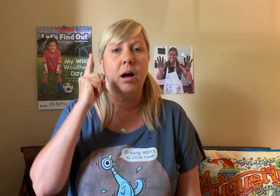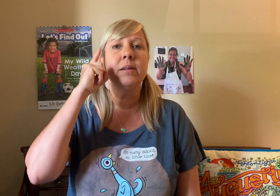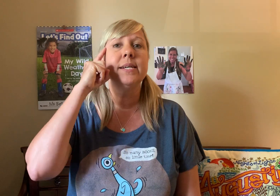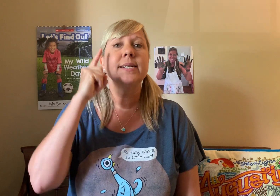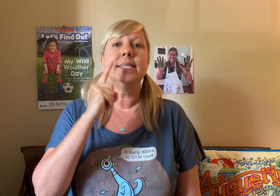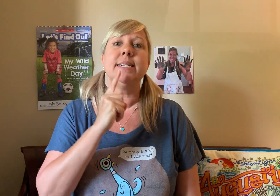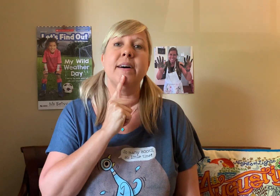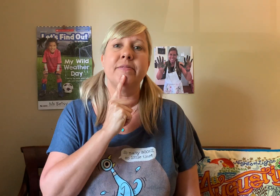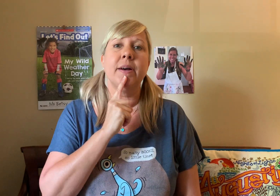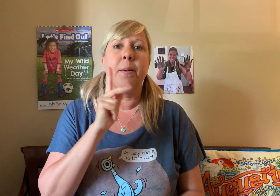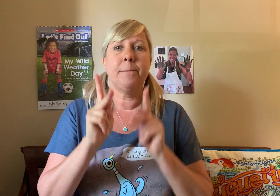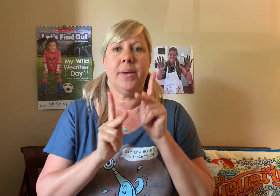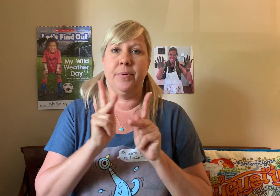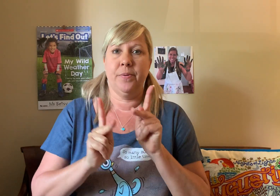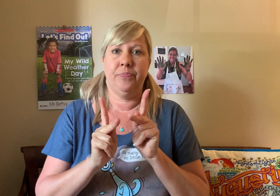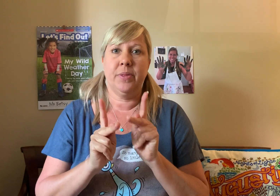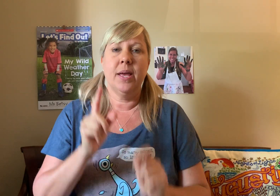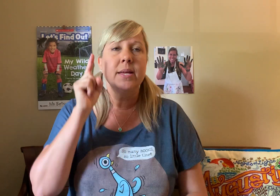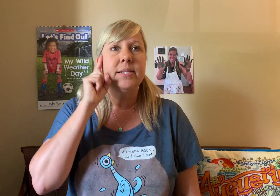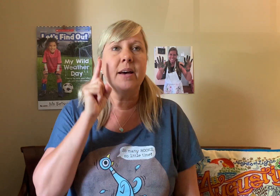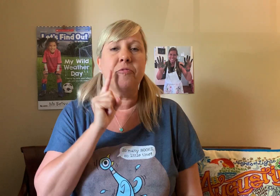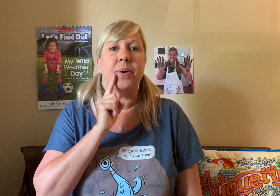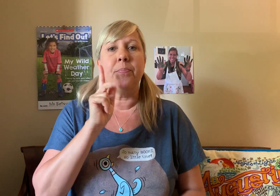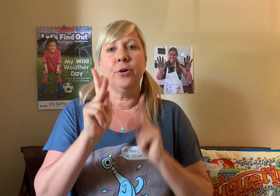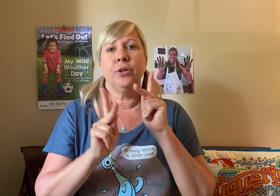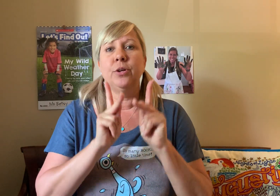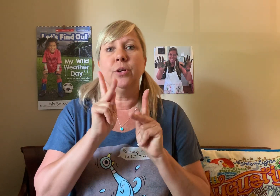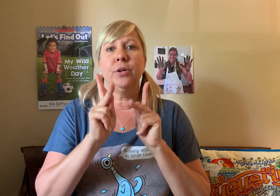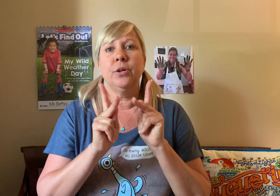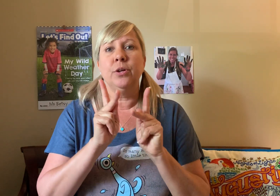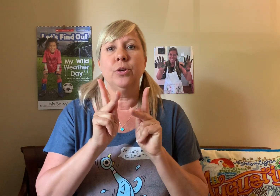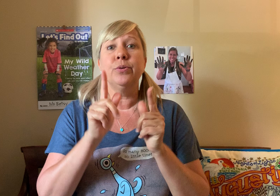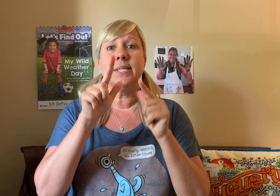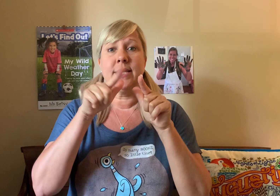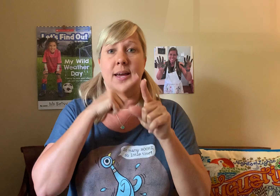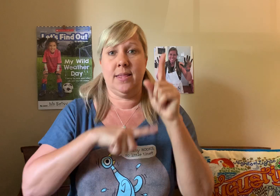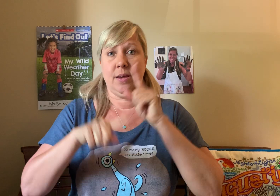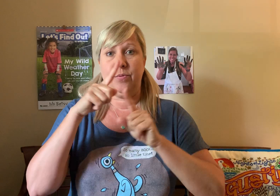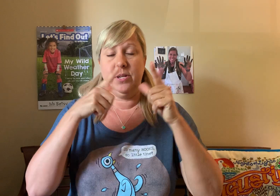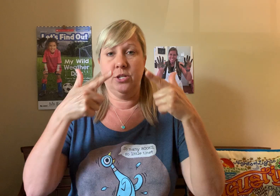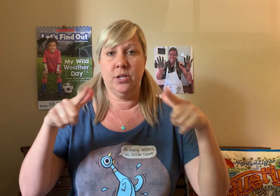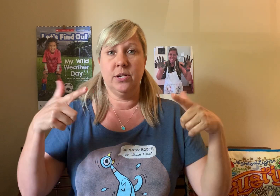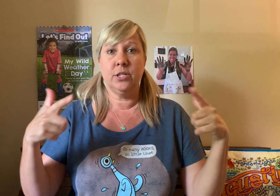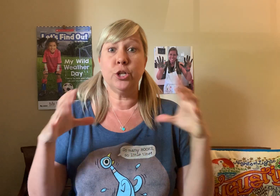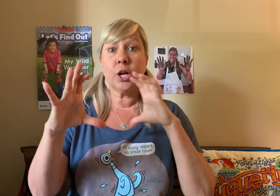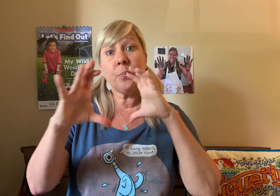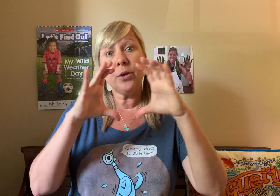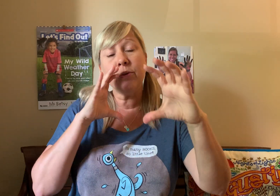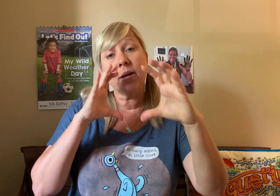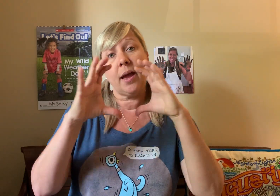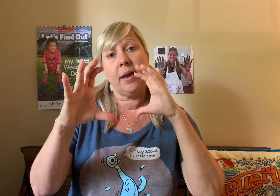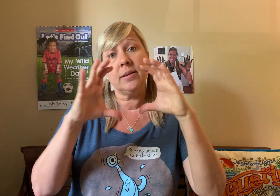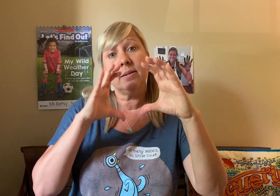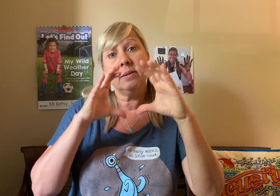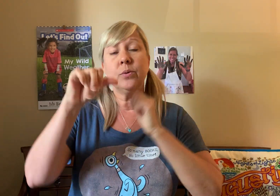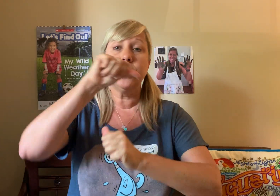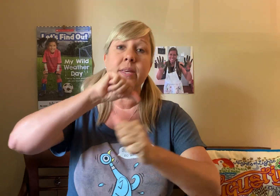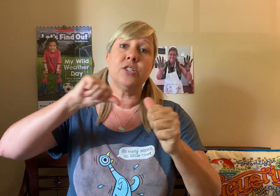called deaf people. Deaf people use sign language to communicate with each